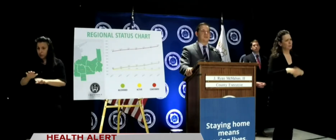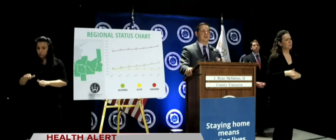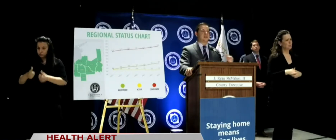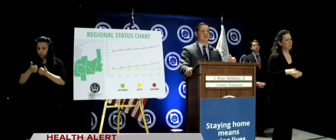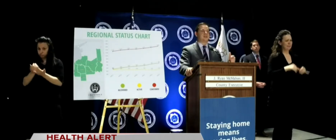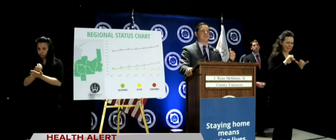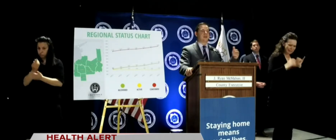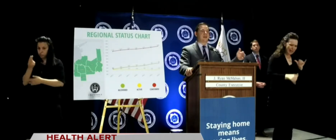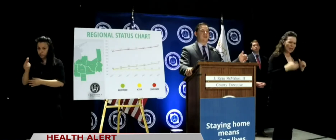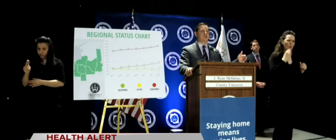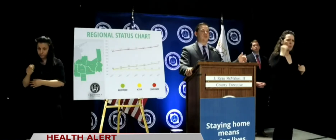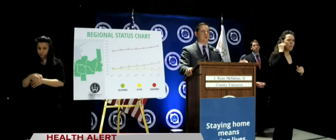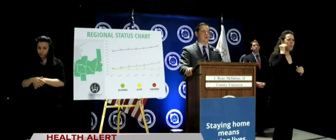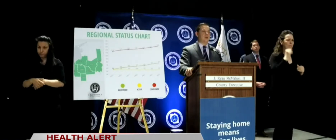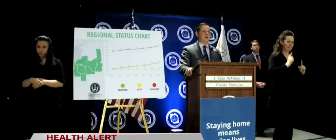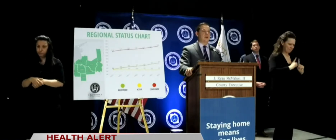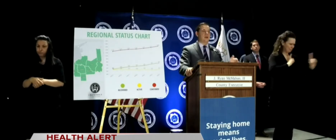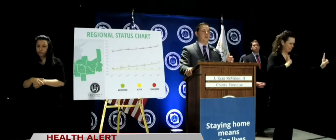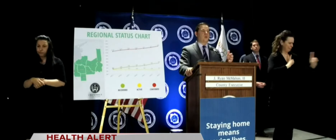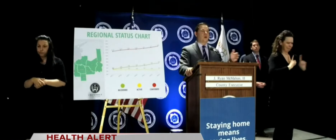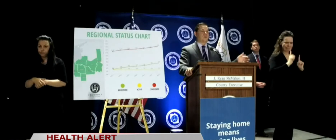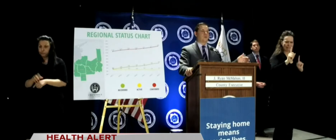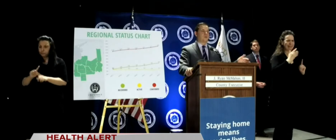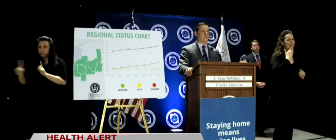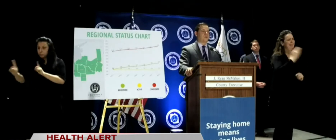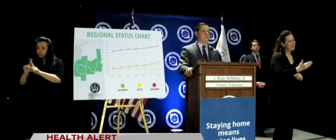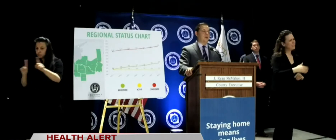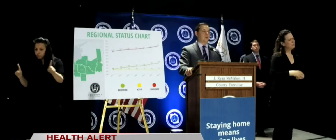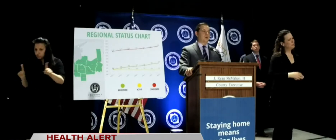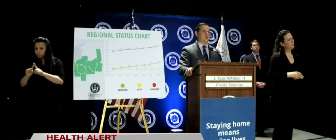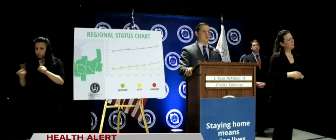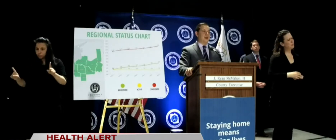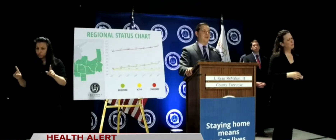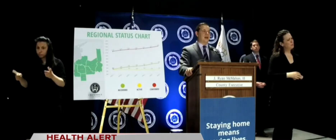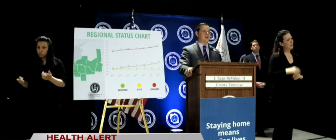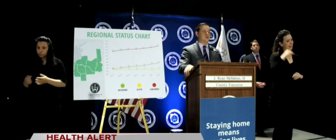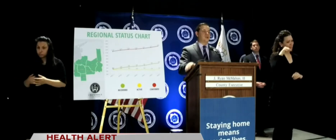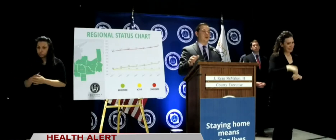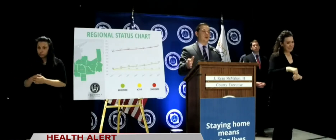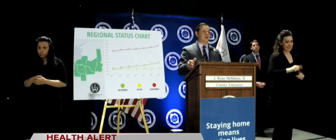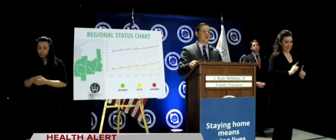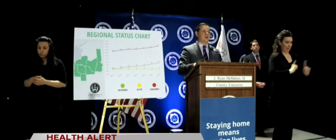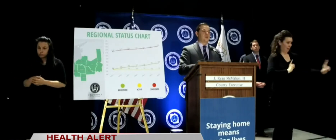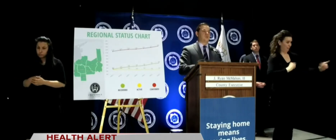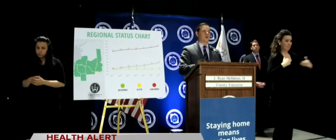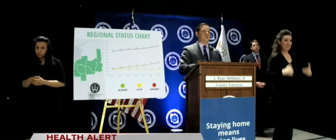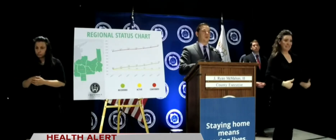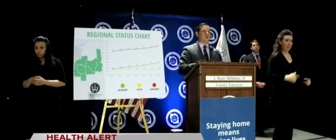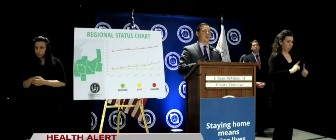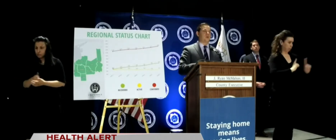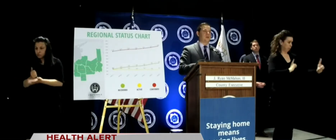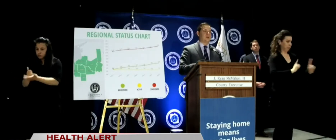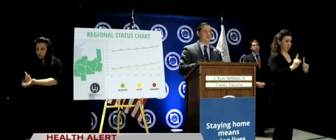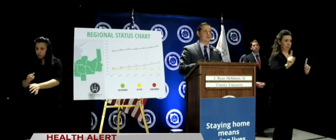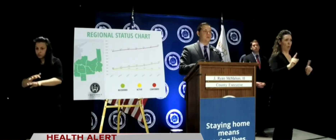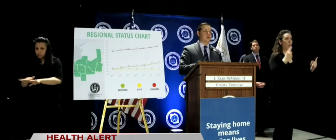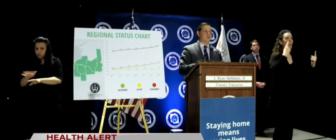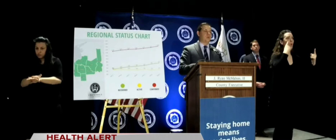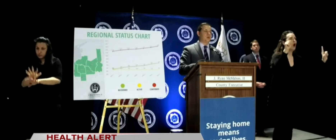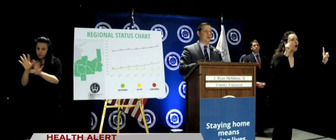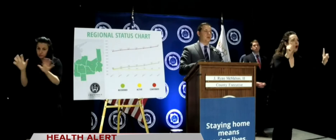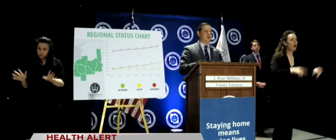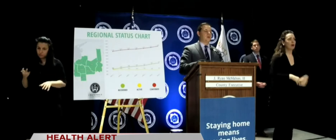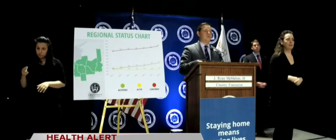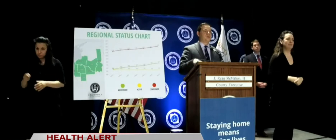distancing, it's a technique, it's a mitigation tool. It works. It's been working. We have data to show it. It's worked with our COVID cases week